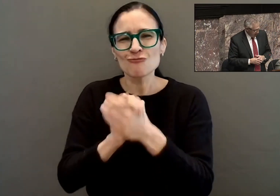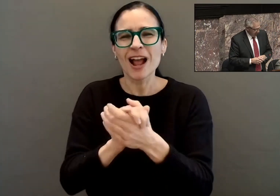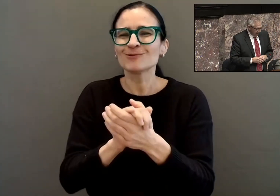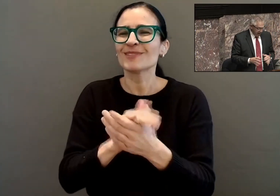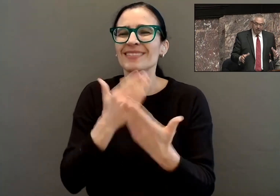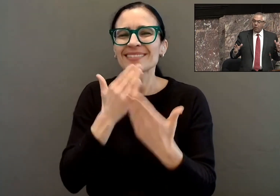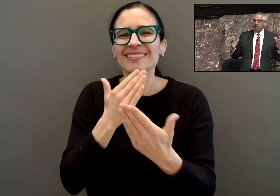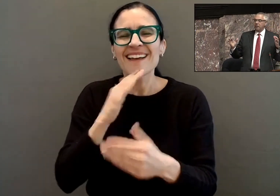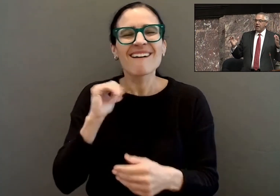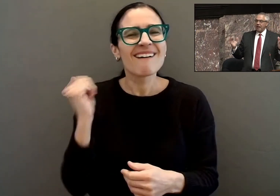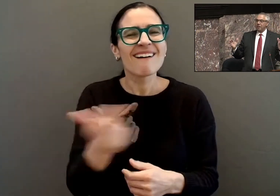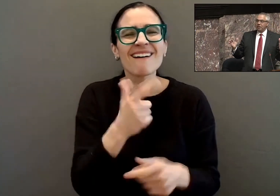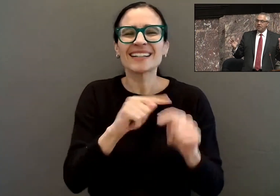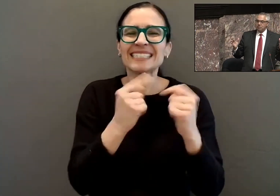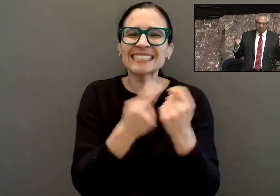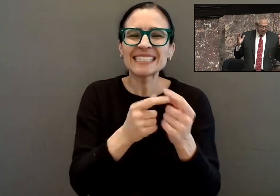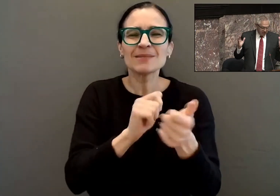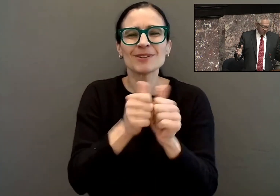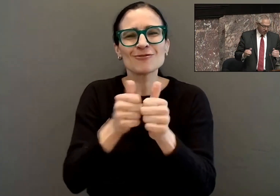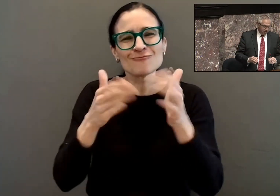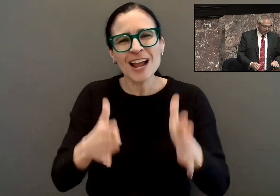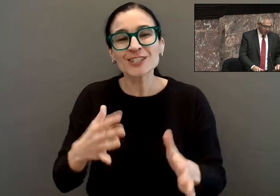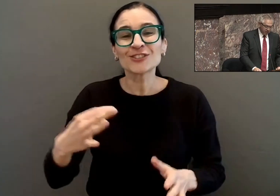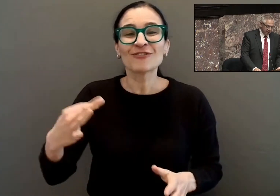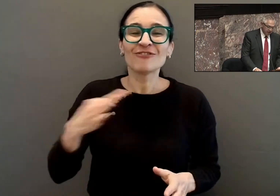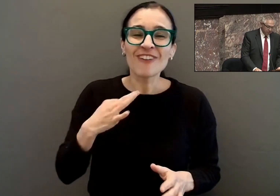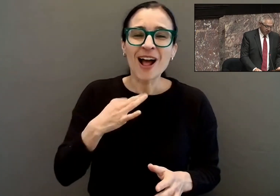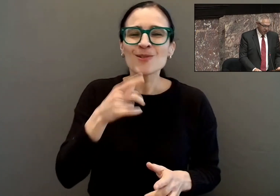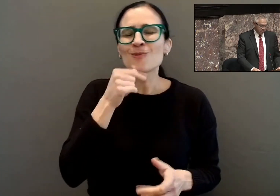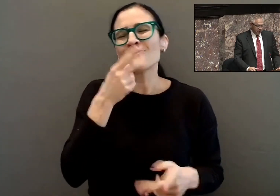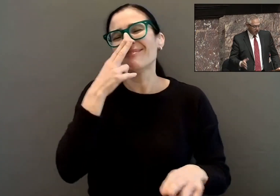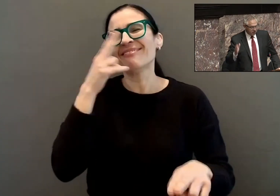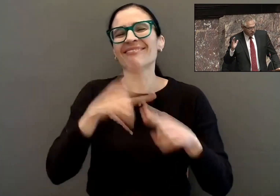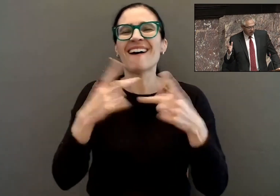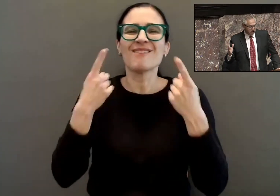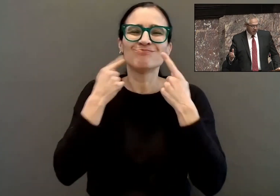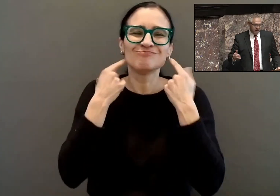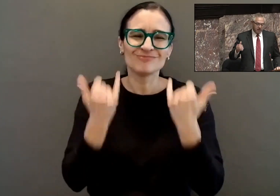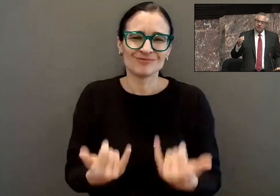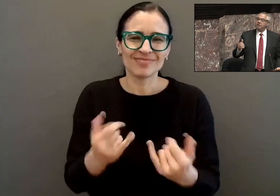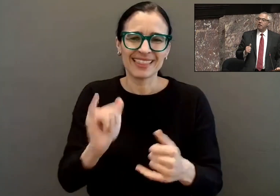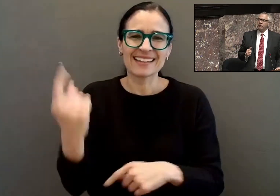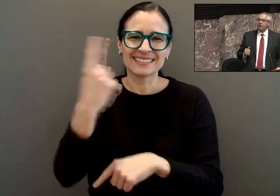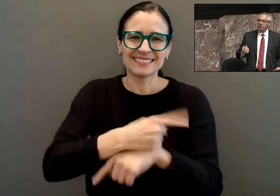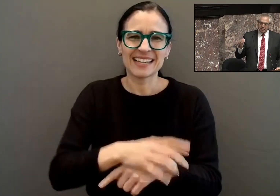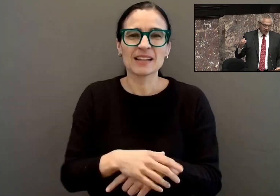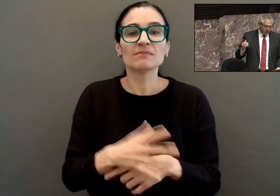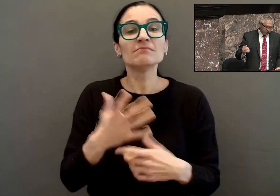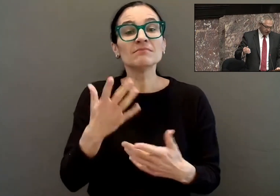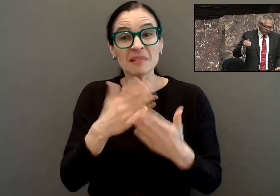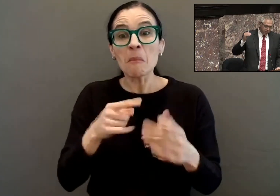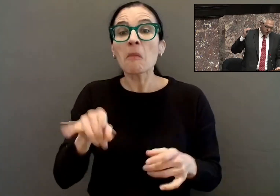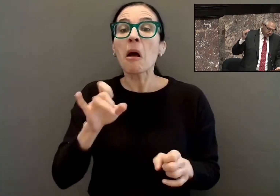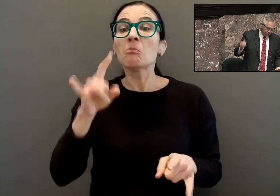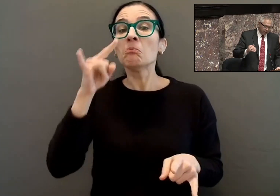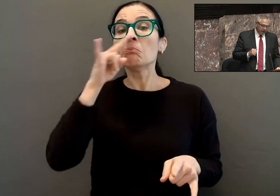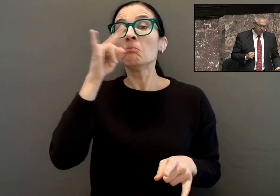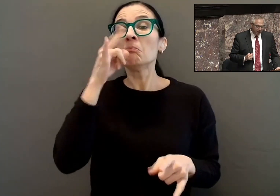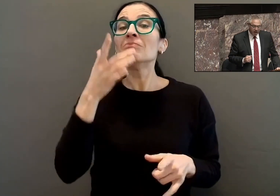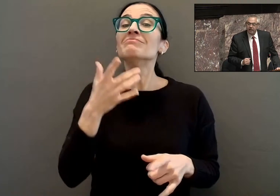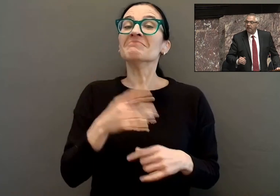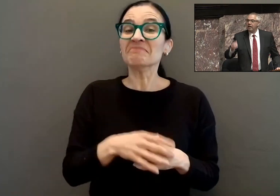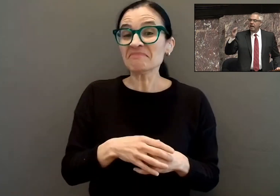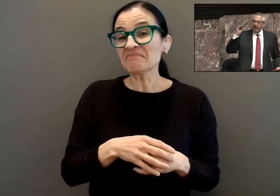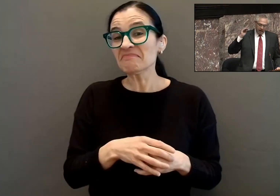laughs. Anyone can enter this prestigious contest, Mr. Speaker. It strikes me that this is an event this legislature could truly